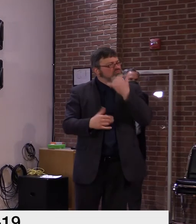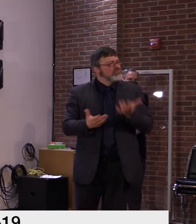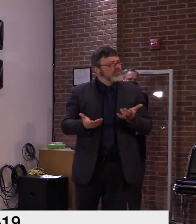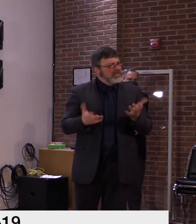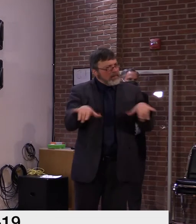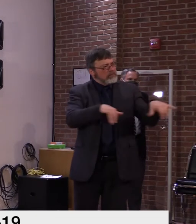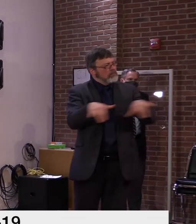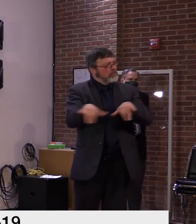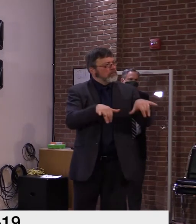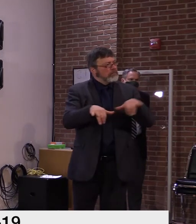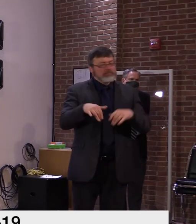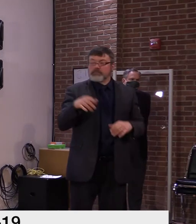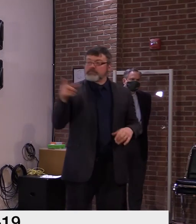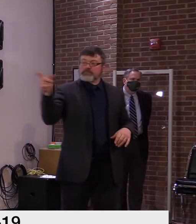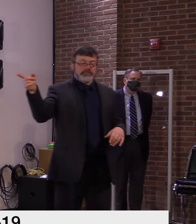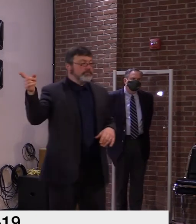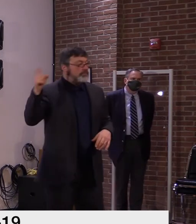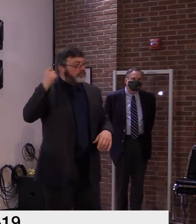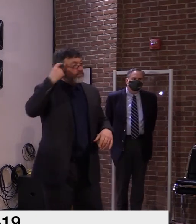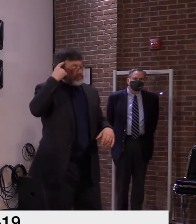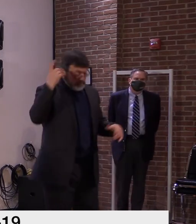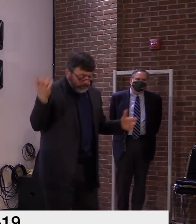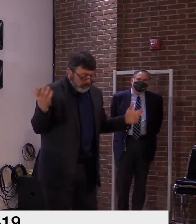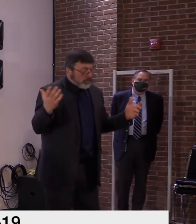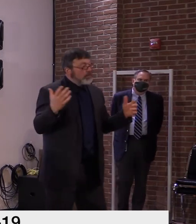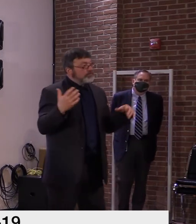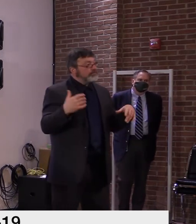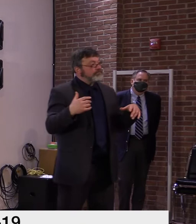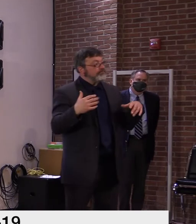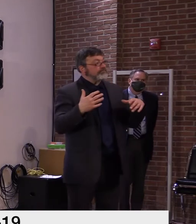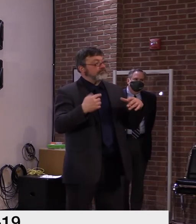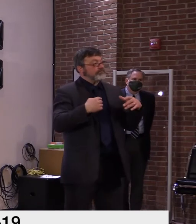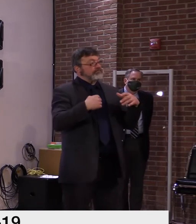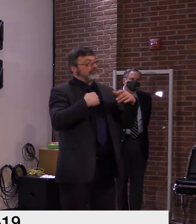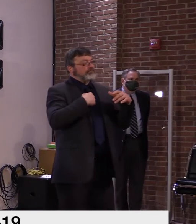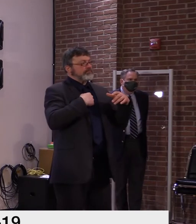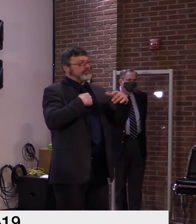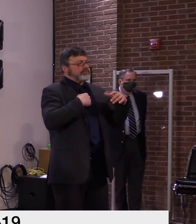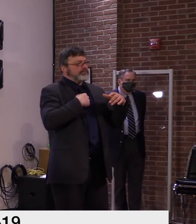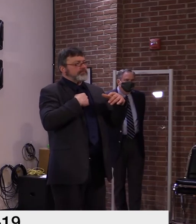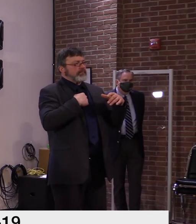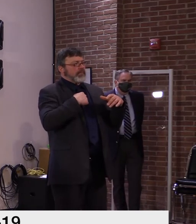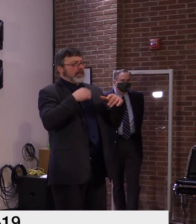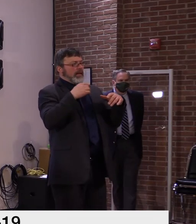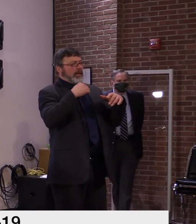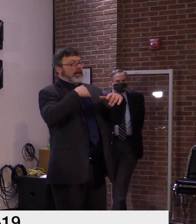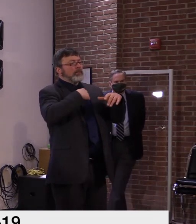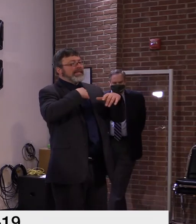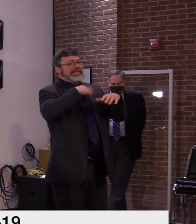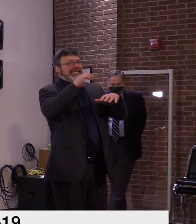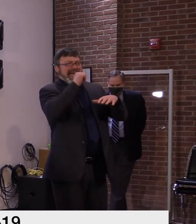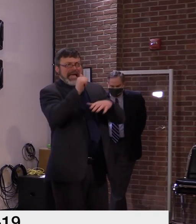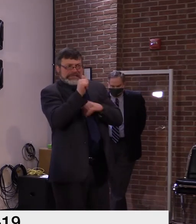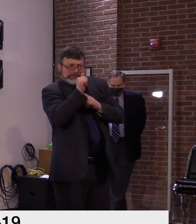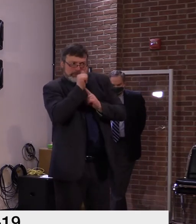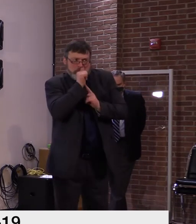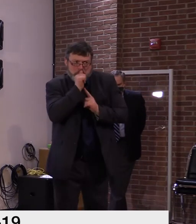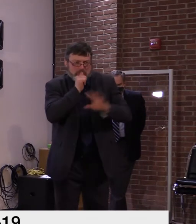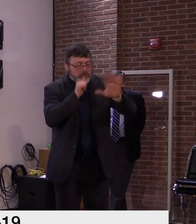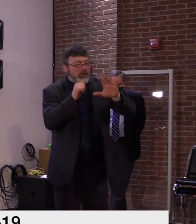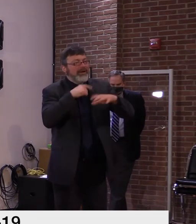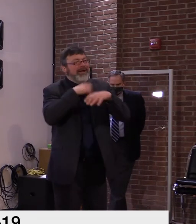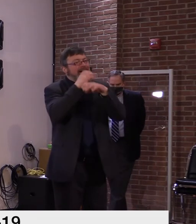say secret is the right word. I'd say confidentiality is the right term. And people value